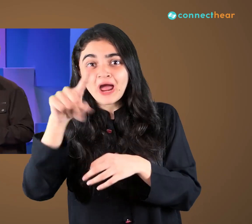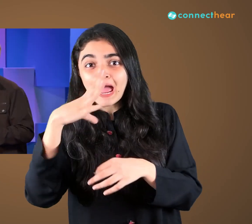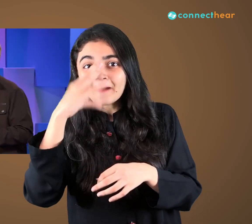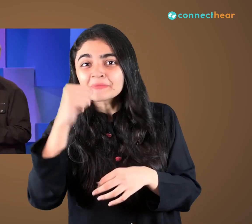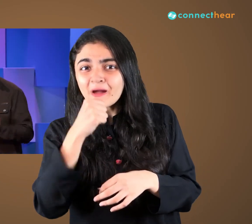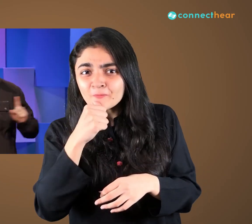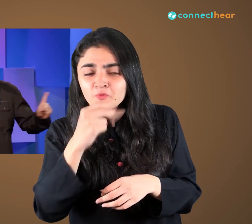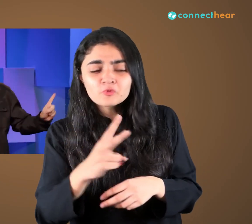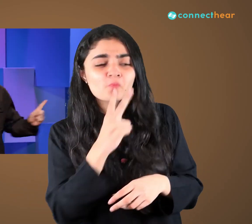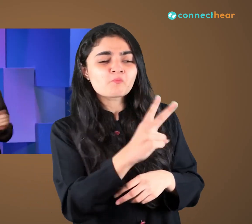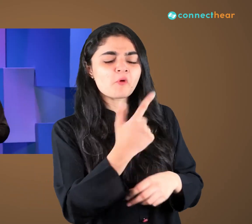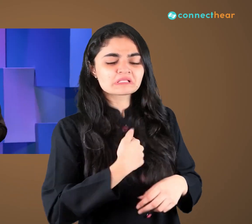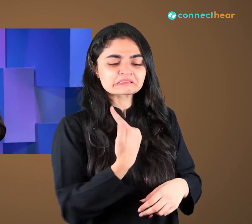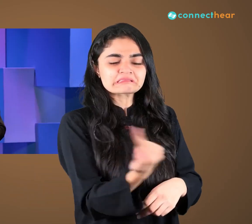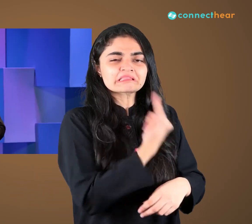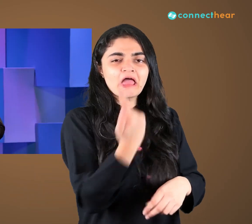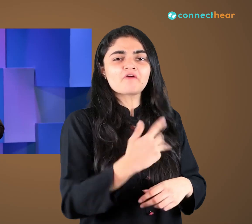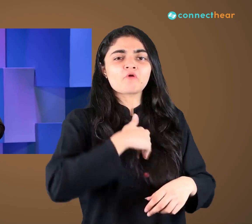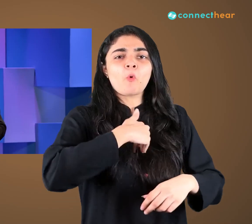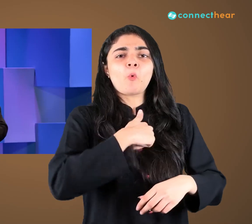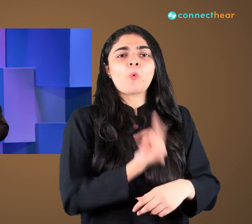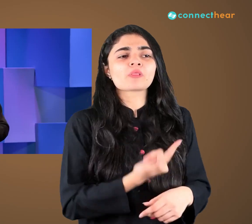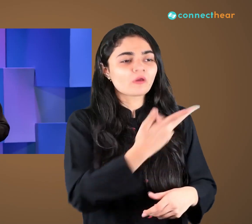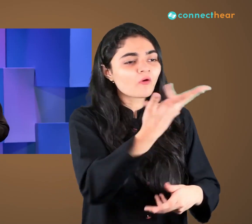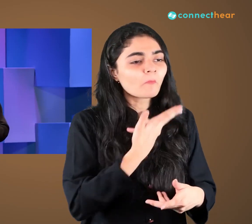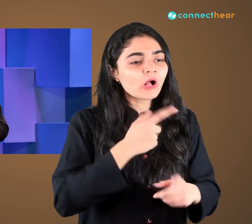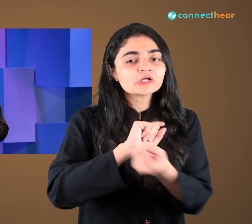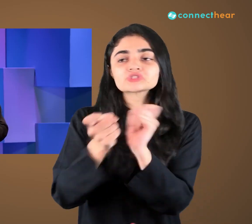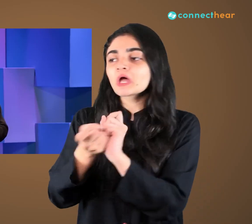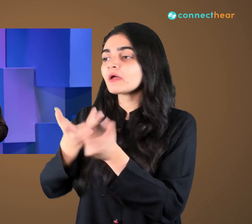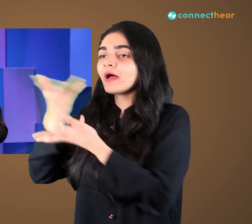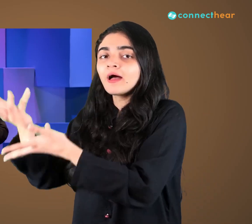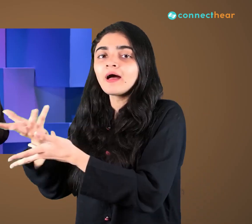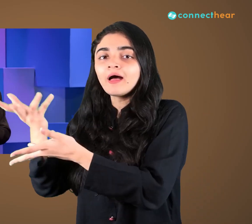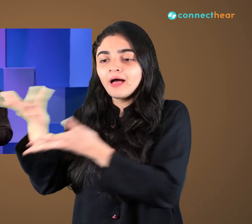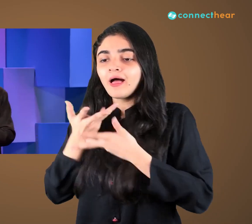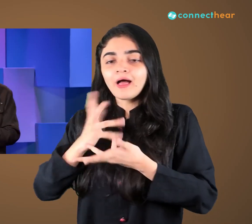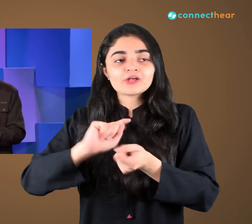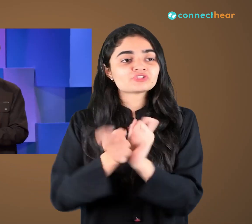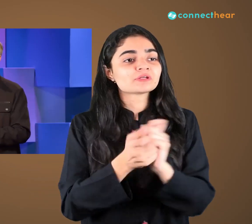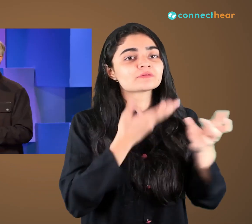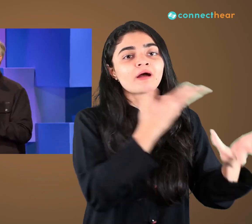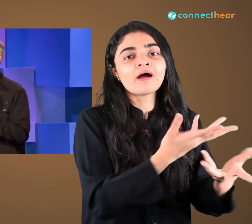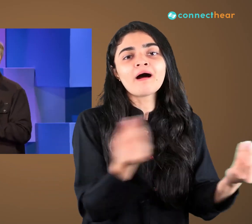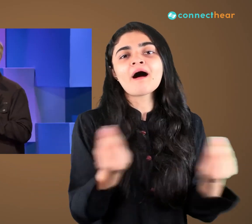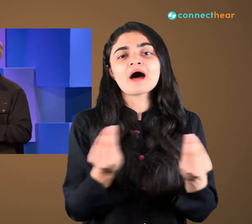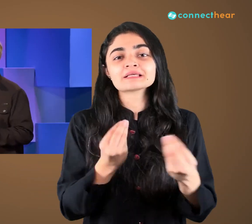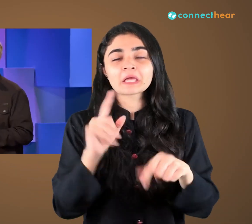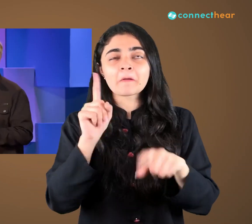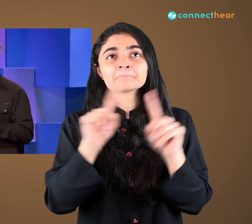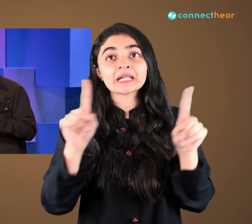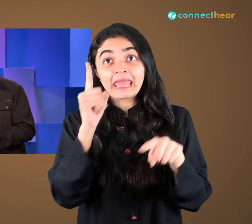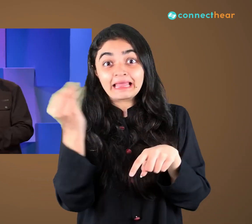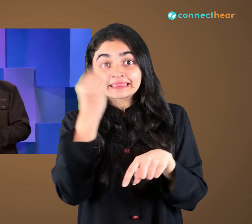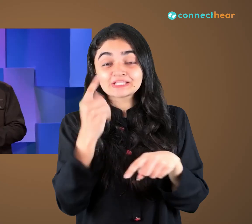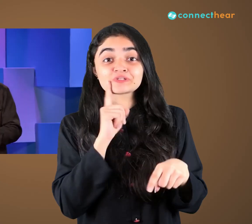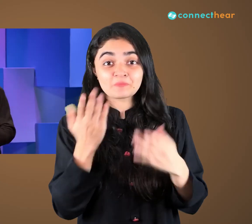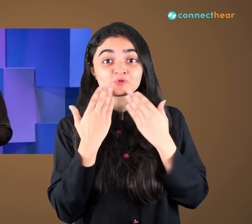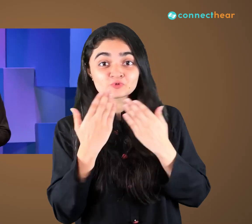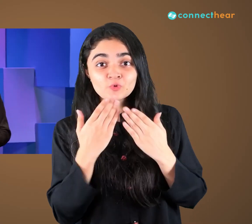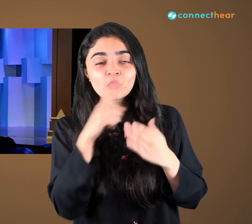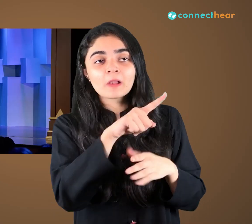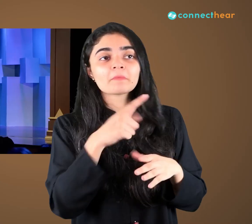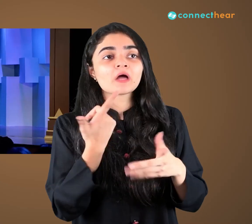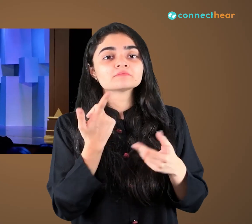interpreting for your parents, you can say whatever it is you want to say. Right? Now think about it. Here's where it came in super handy for me. I got in trouble one